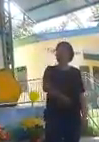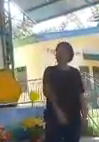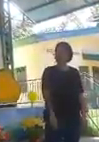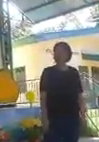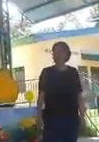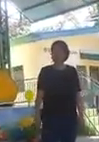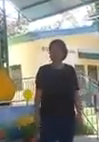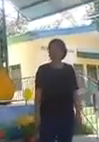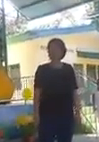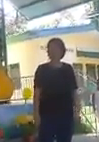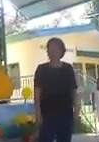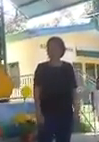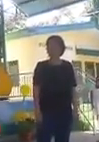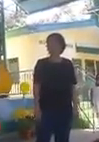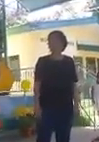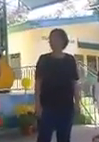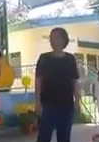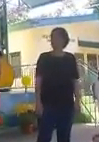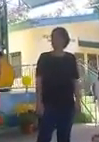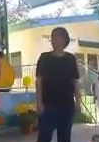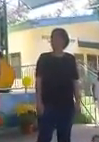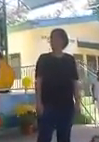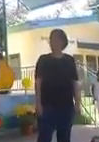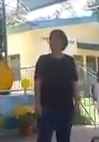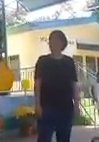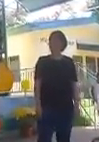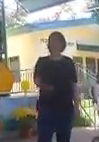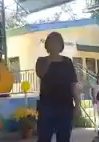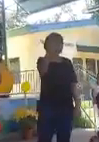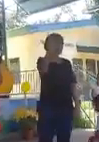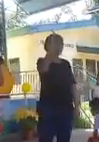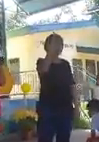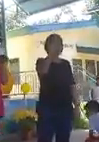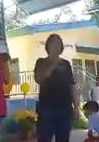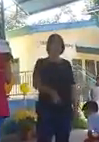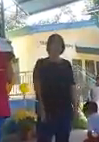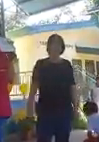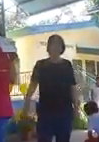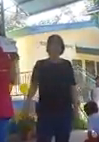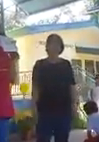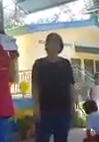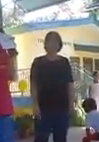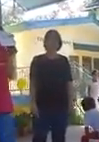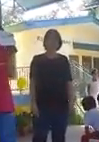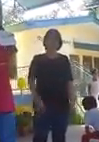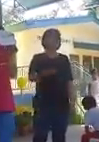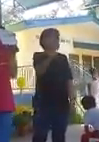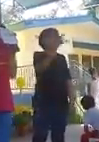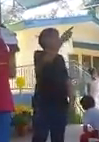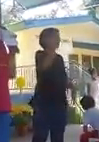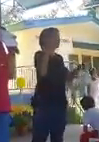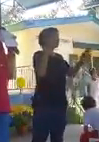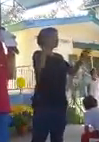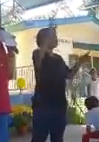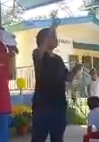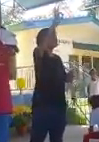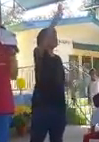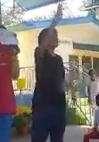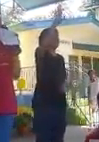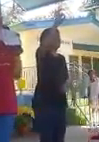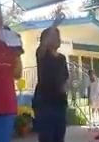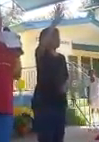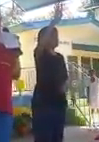CCF Silent Praise Ministry page. Okay? So who are Facebook users here? Who has